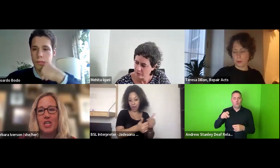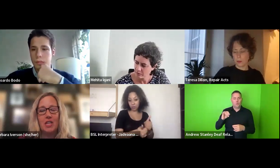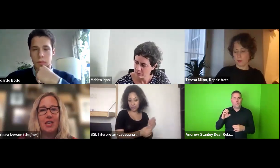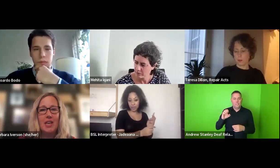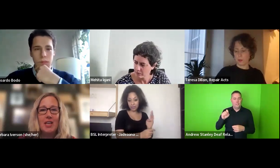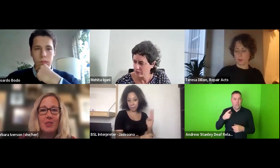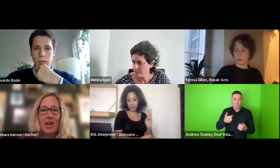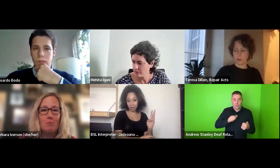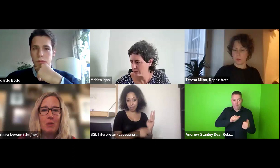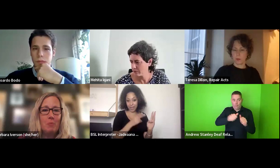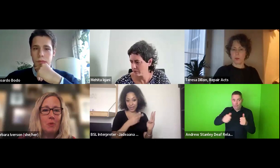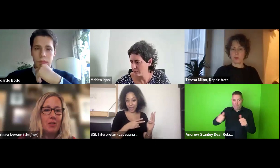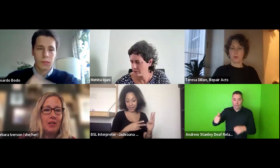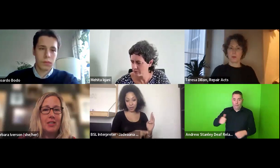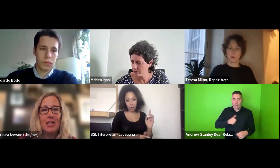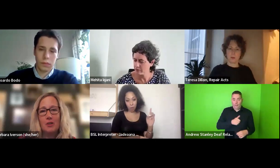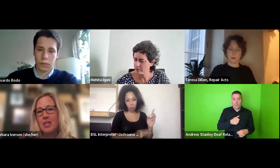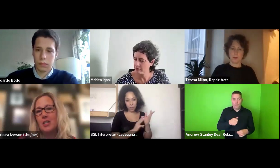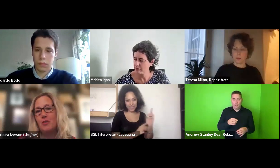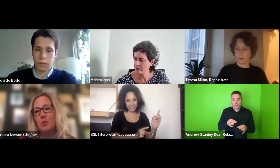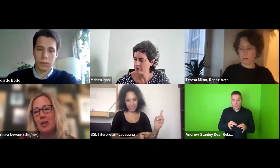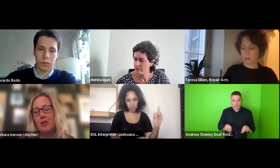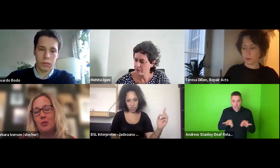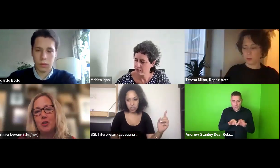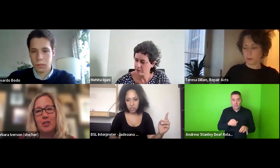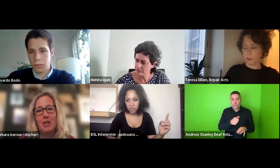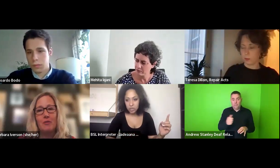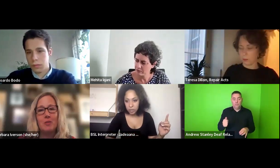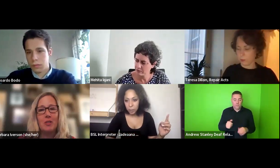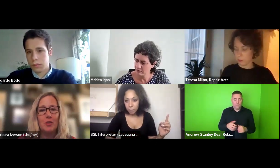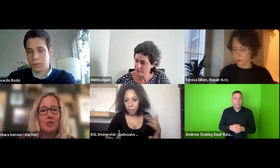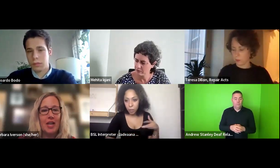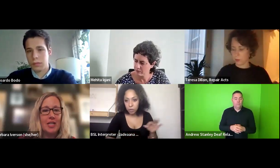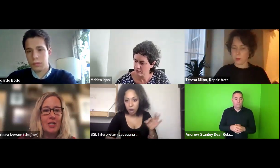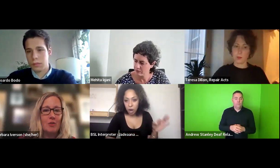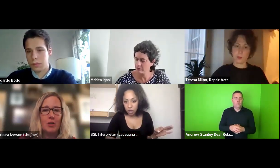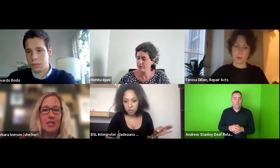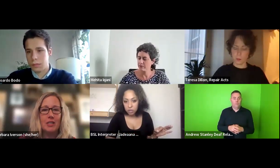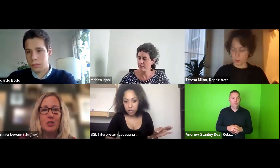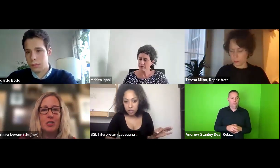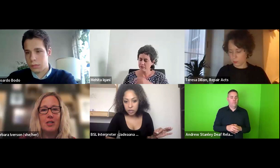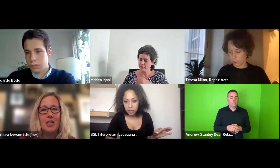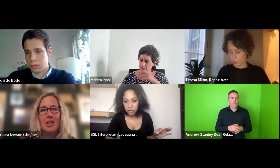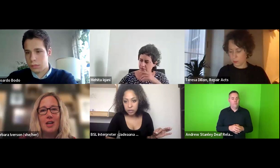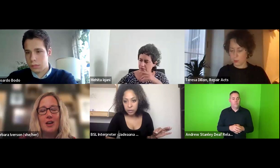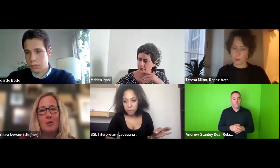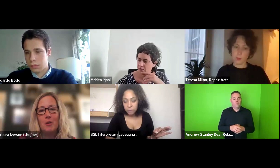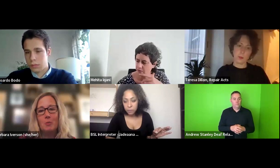you think that people on either an individual level or certainly from a civil society